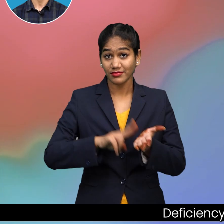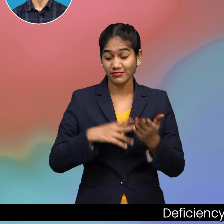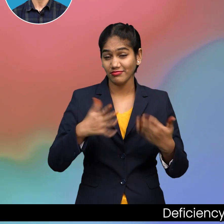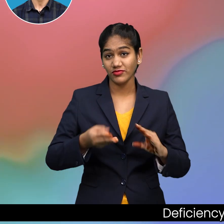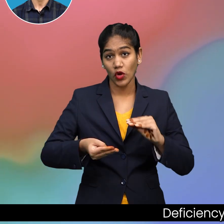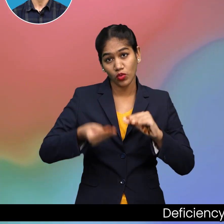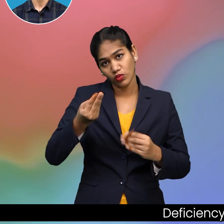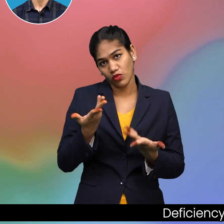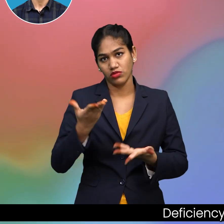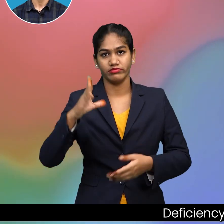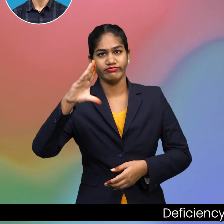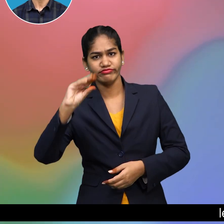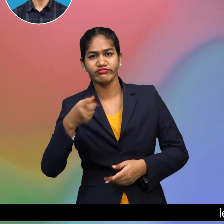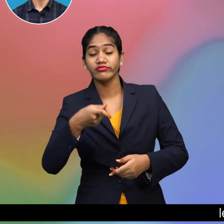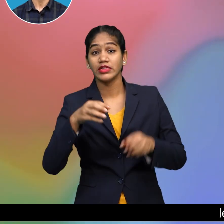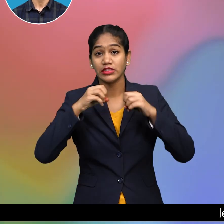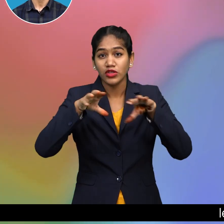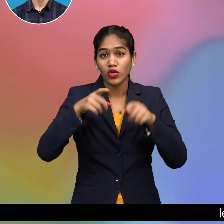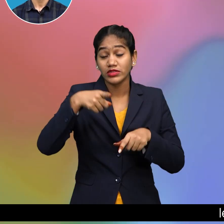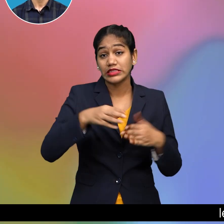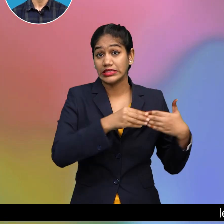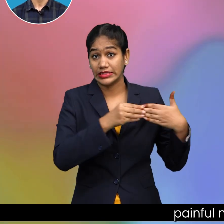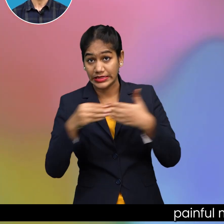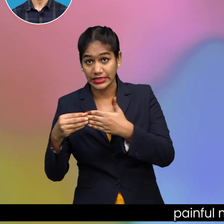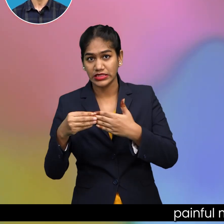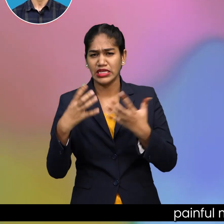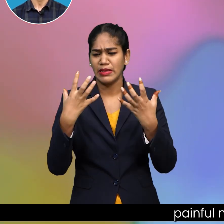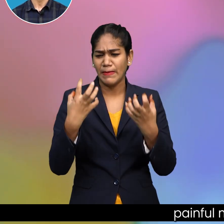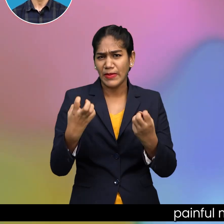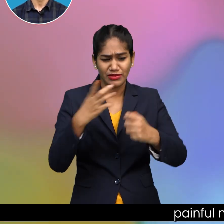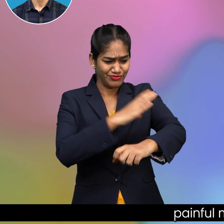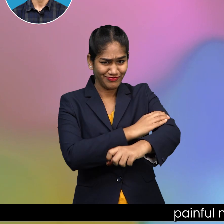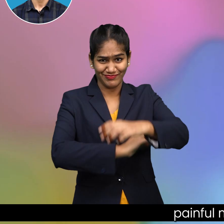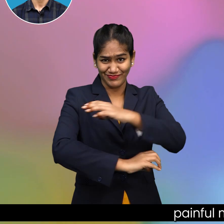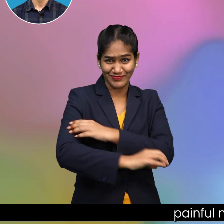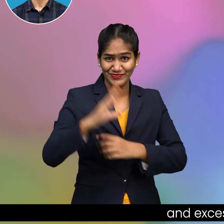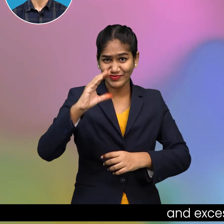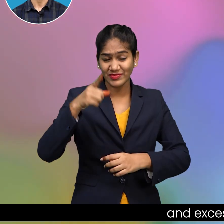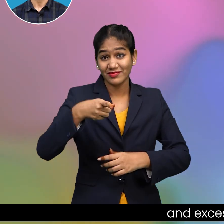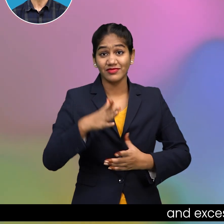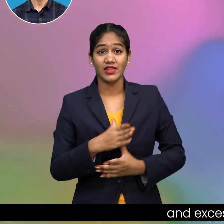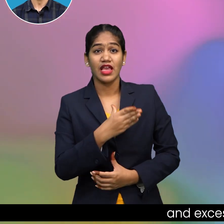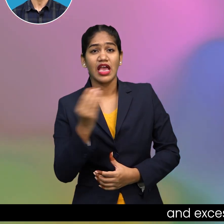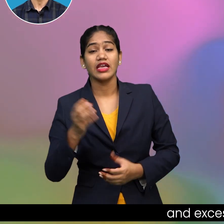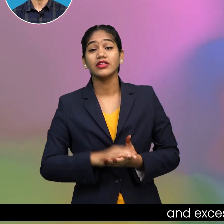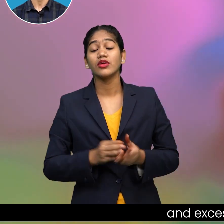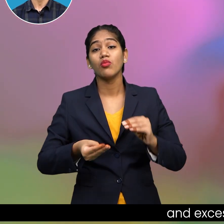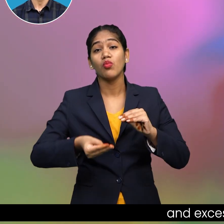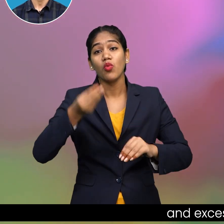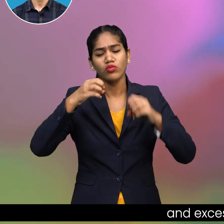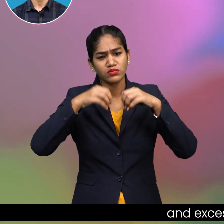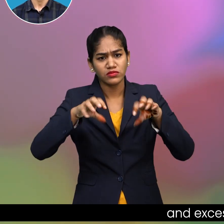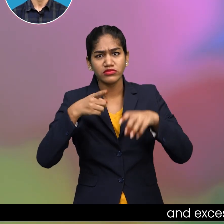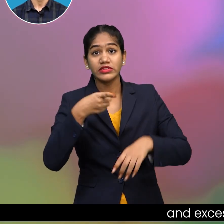Deficiency of this hormone leads to painful muscle cramps, and excess secretion of